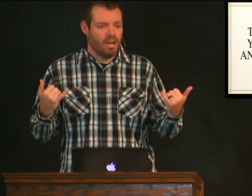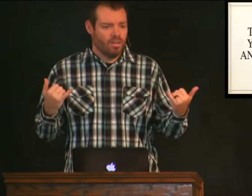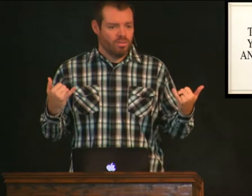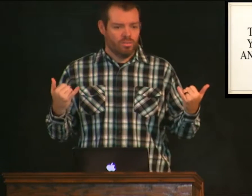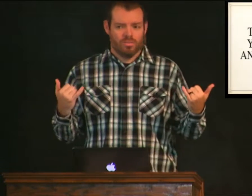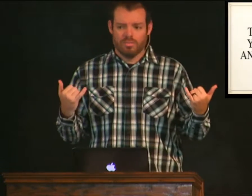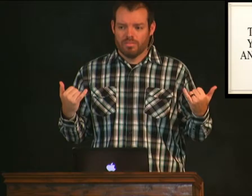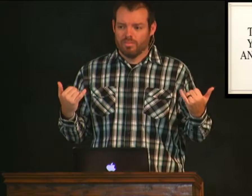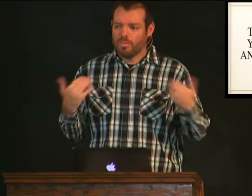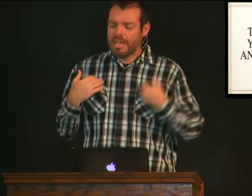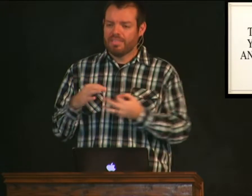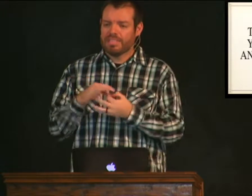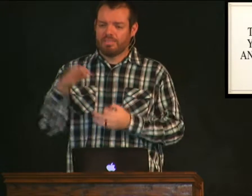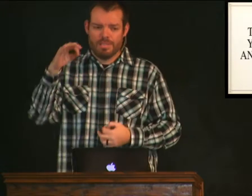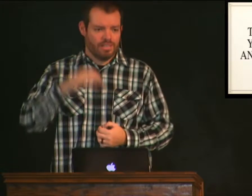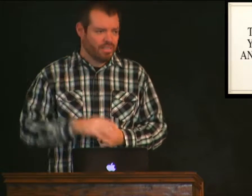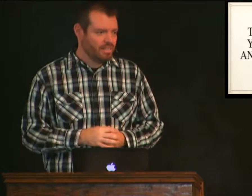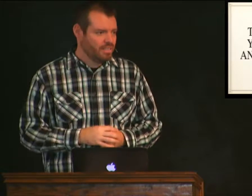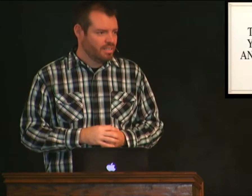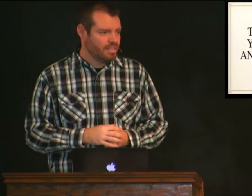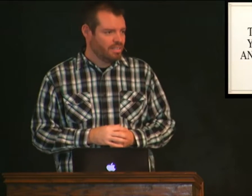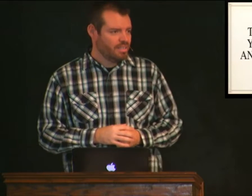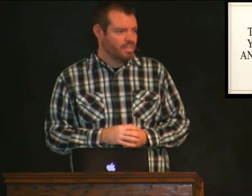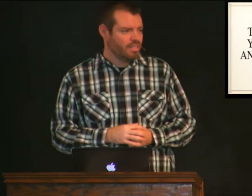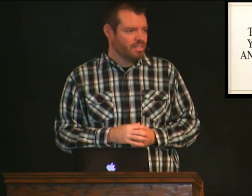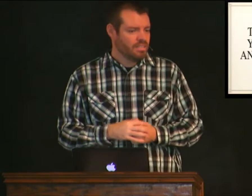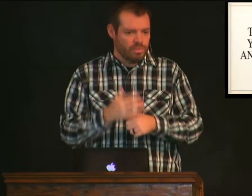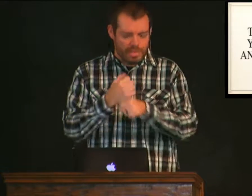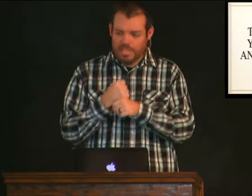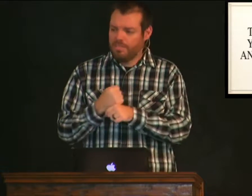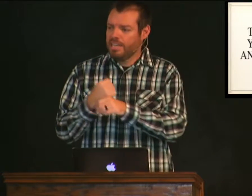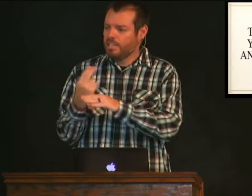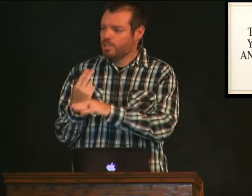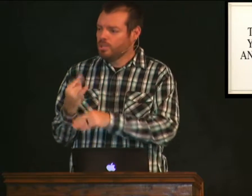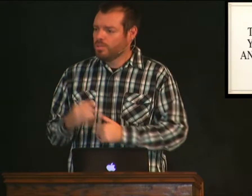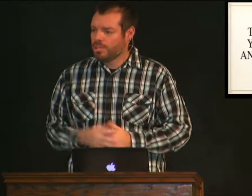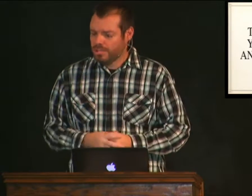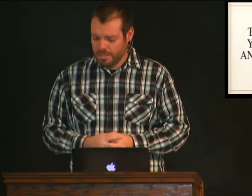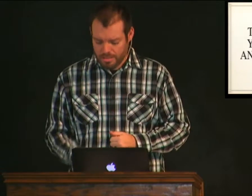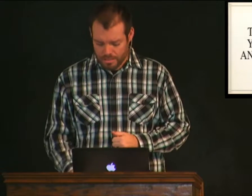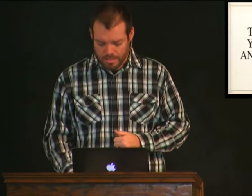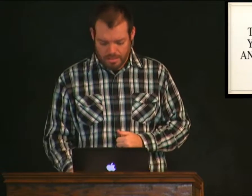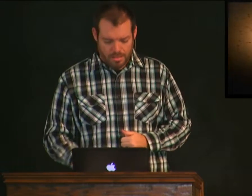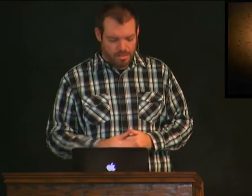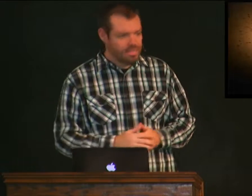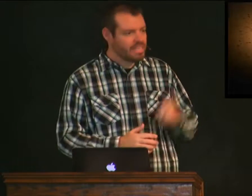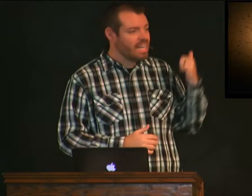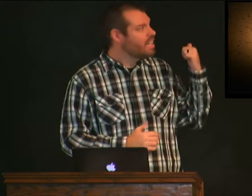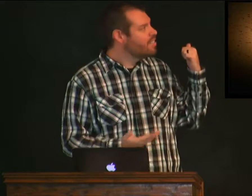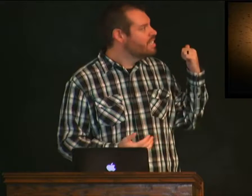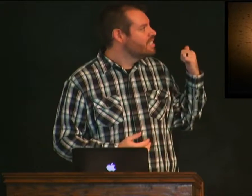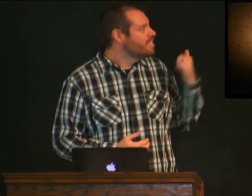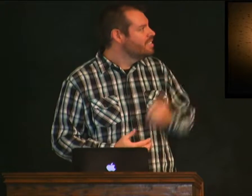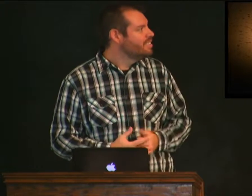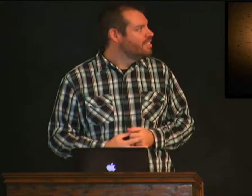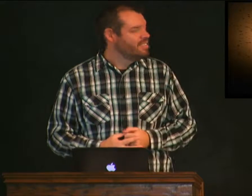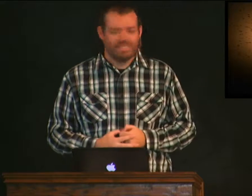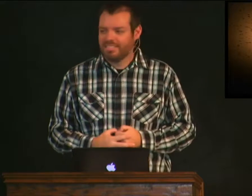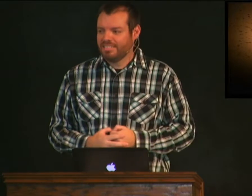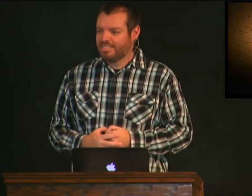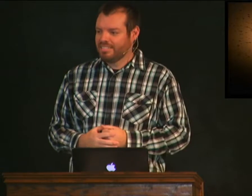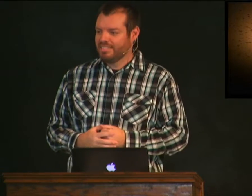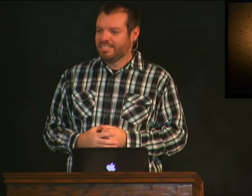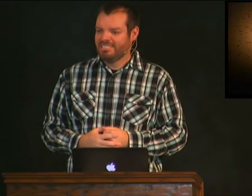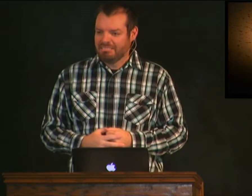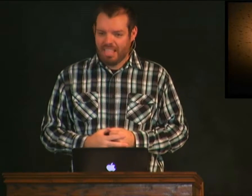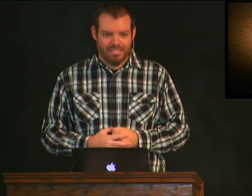So now, when we have the Spirit, you receive it and you use it. It's kind of like this.